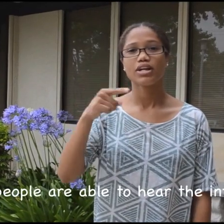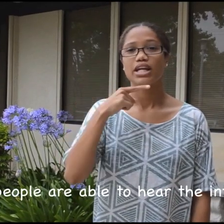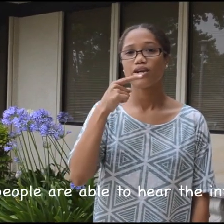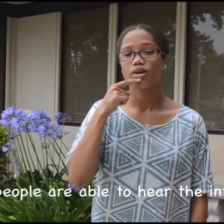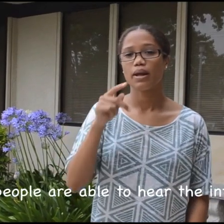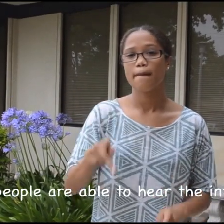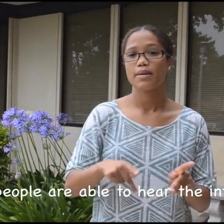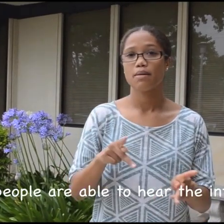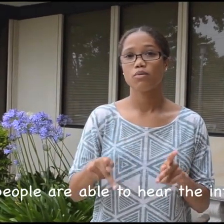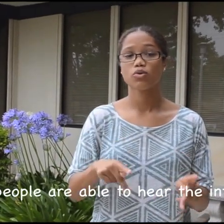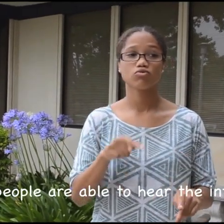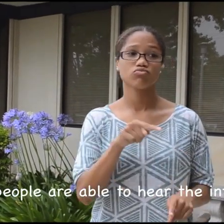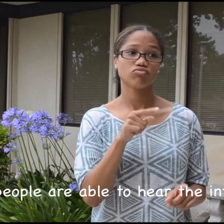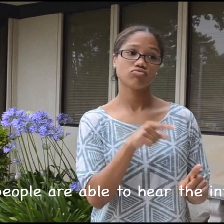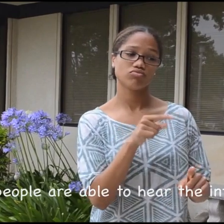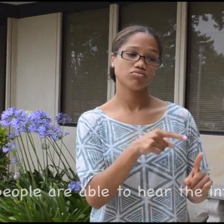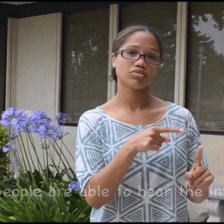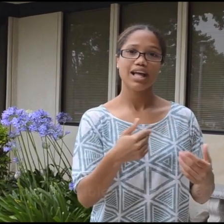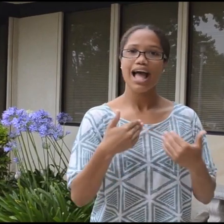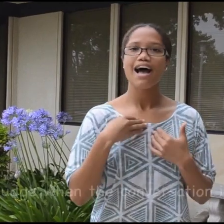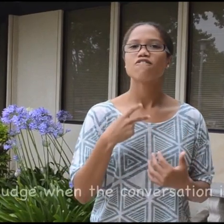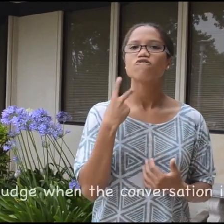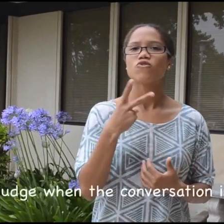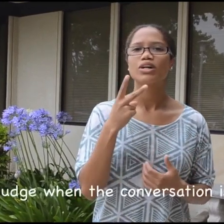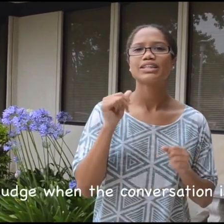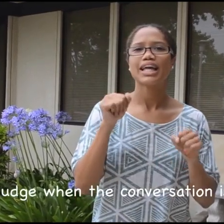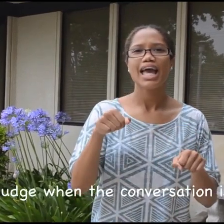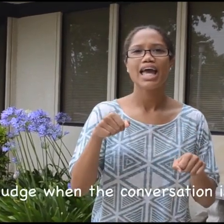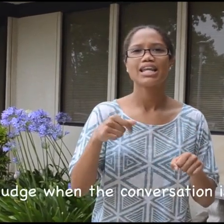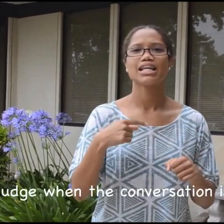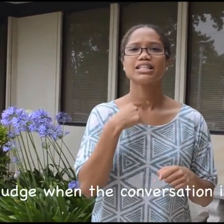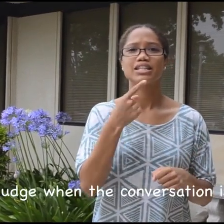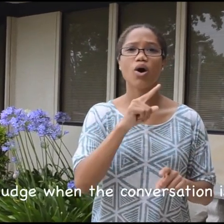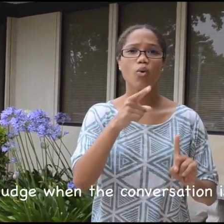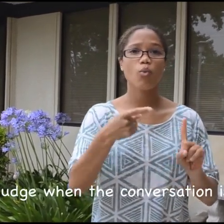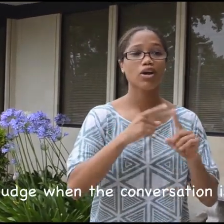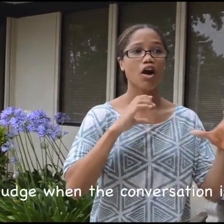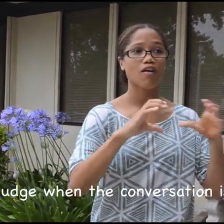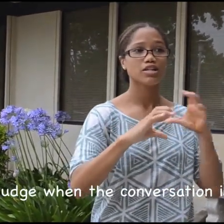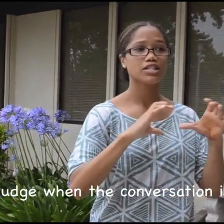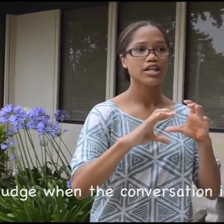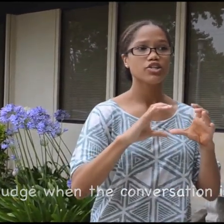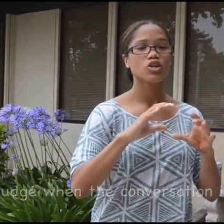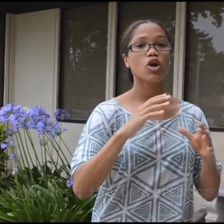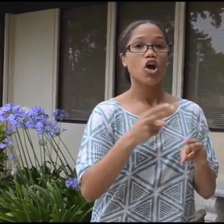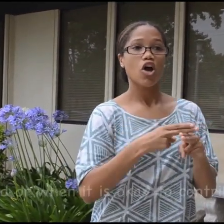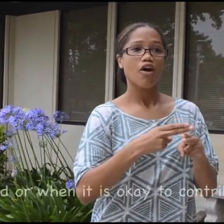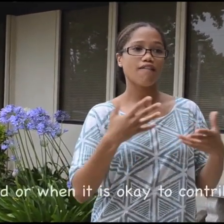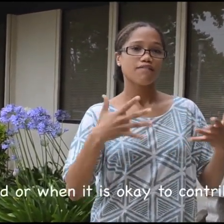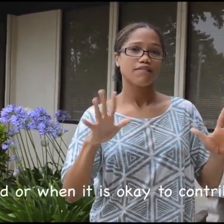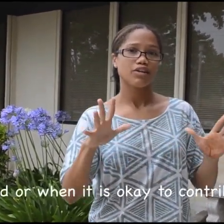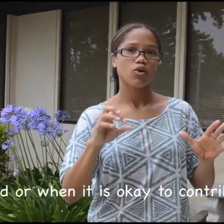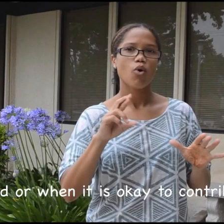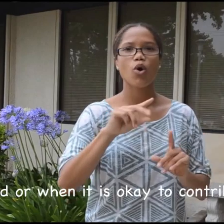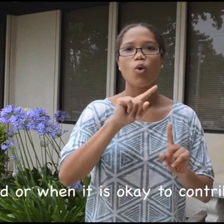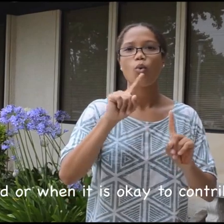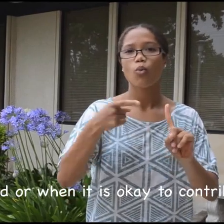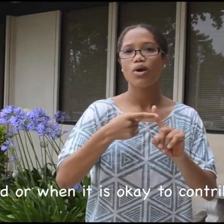Hearing people are able to hear the intonation and can judge when the conversation is about to end or when it is okay